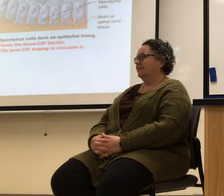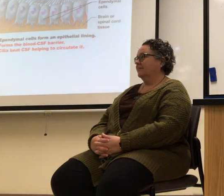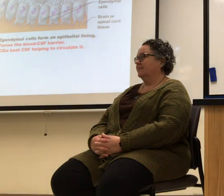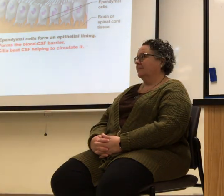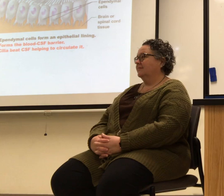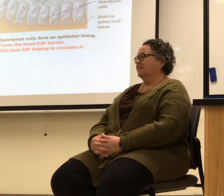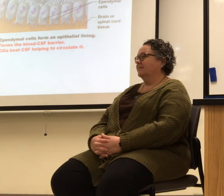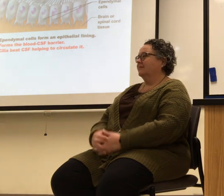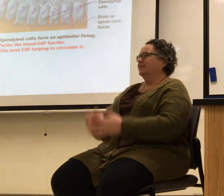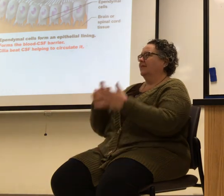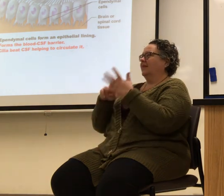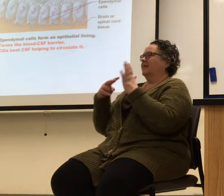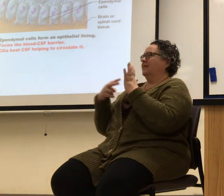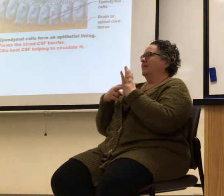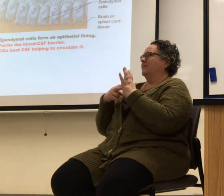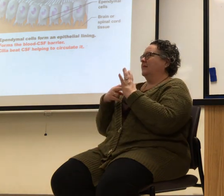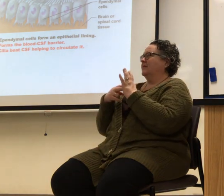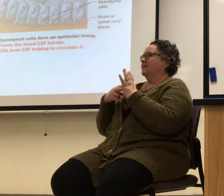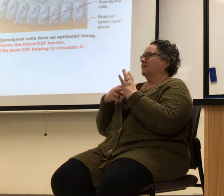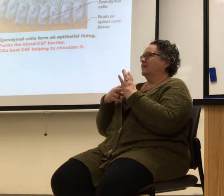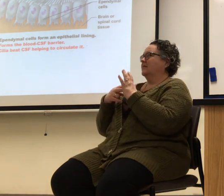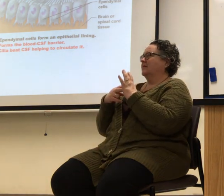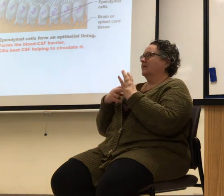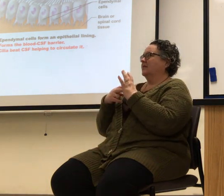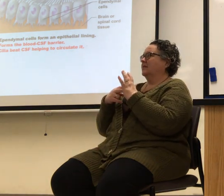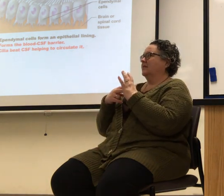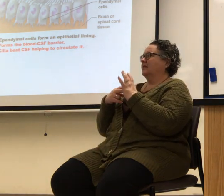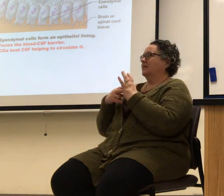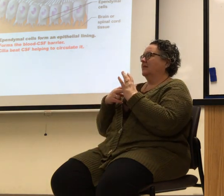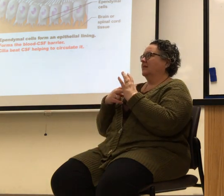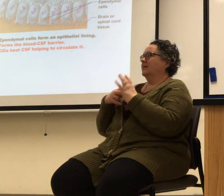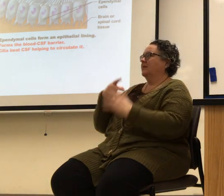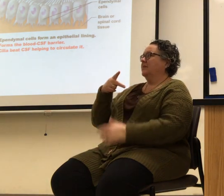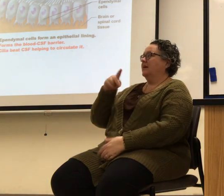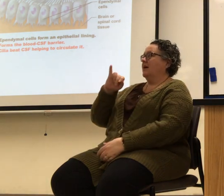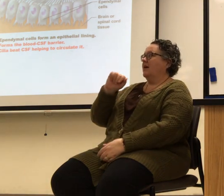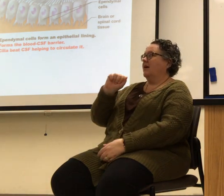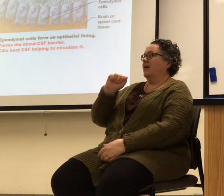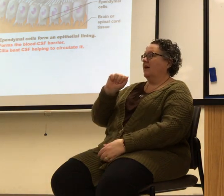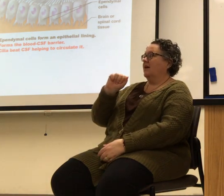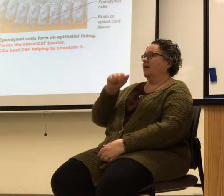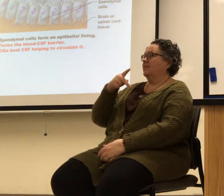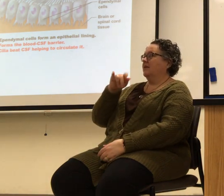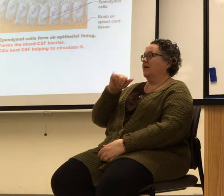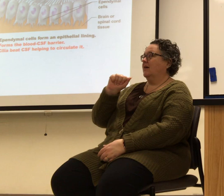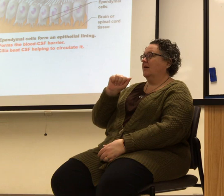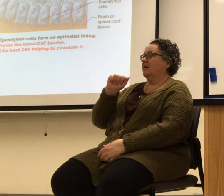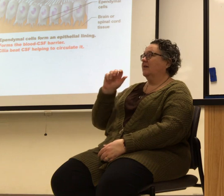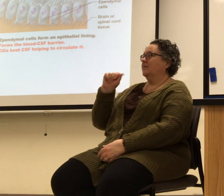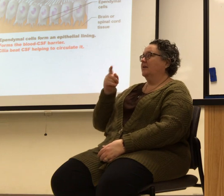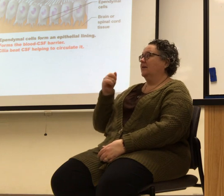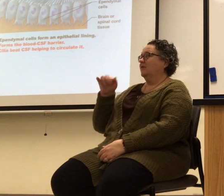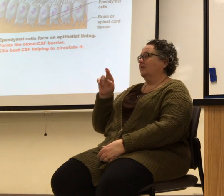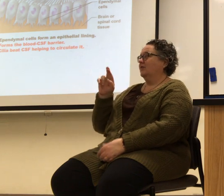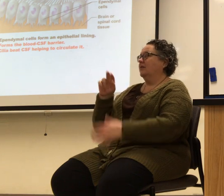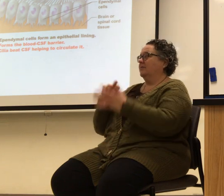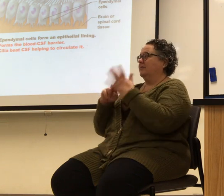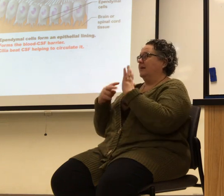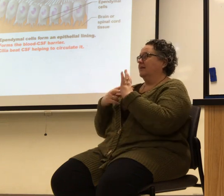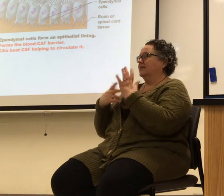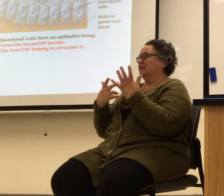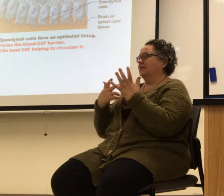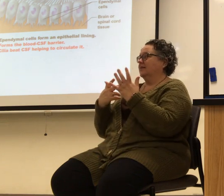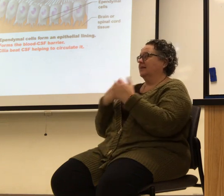Means intimate mother. The black line is the nervous tissue. The pia mater is connective tissue that kind of is